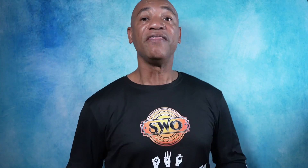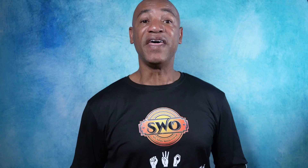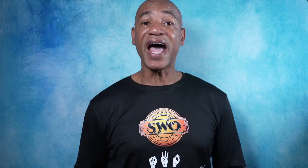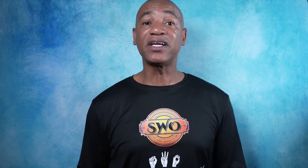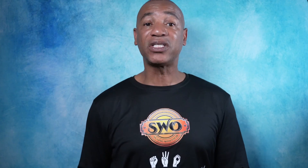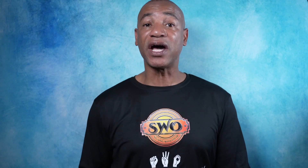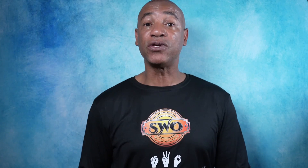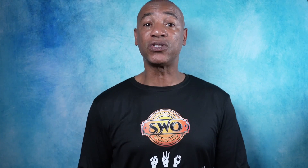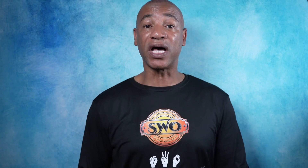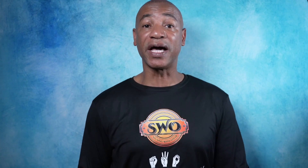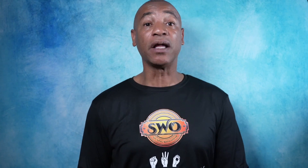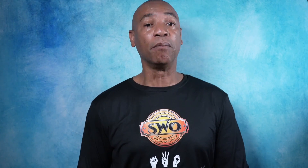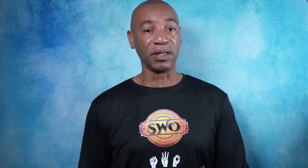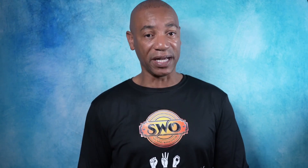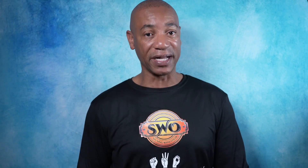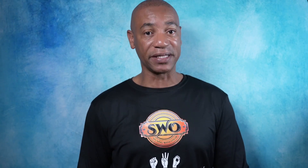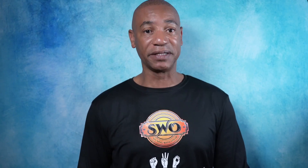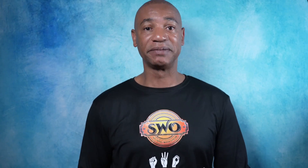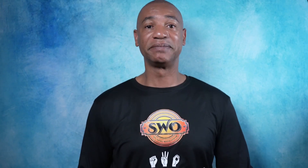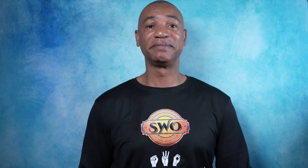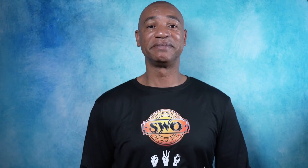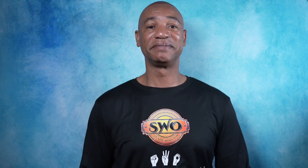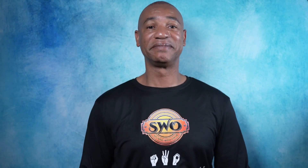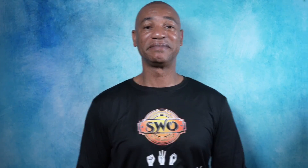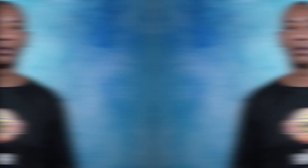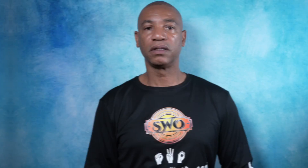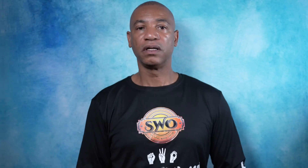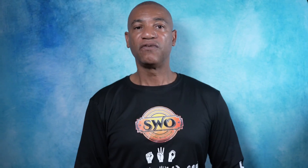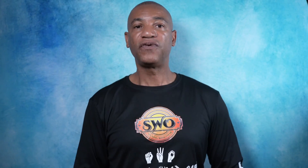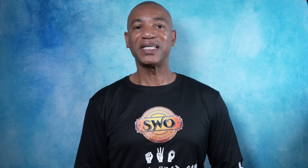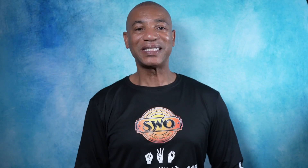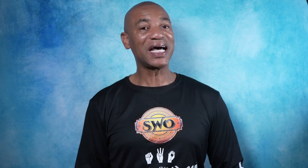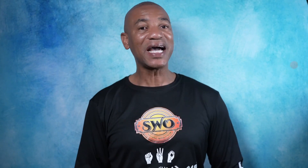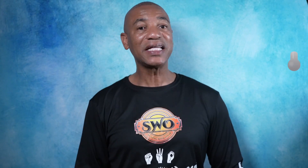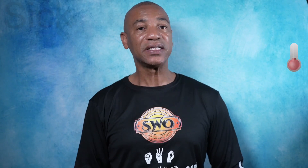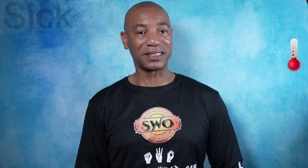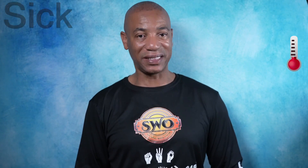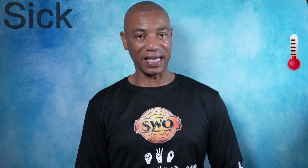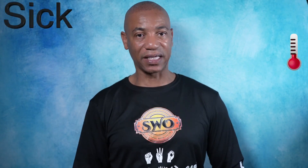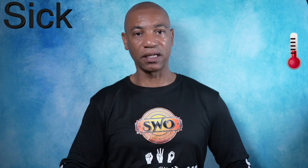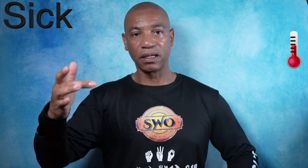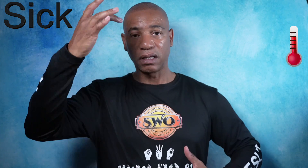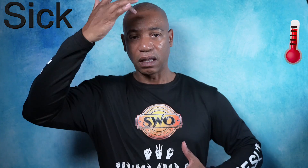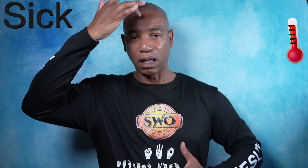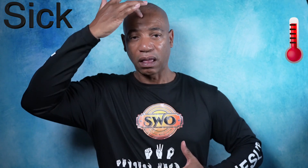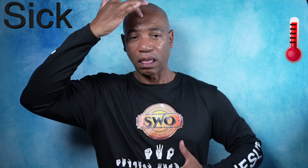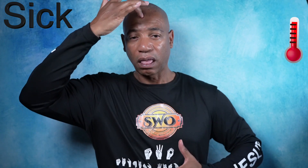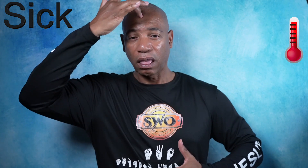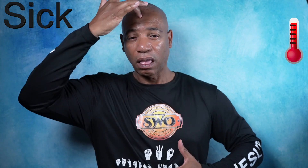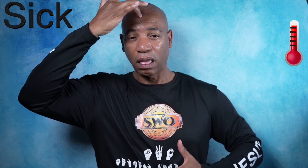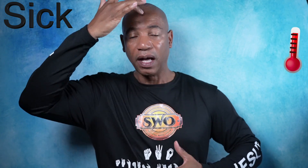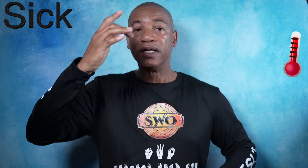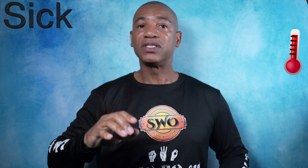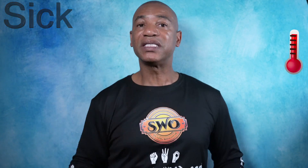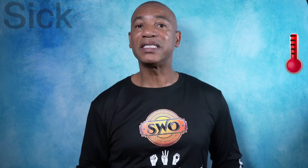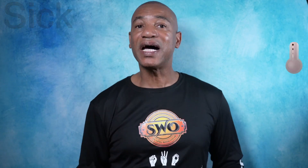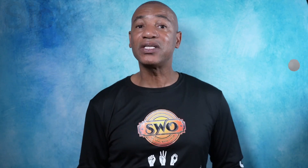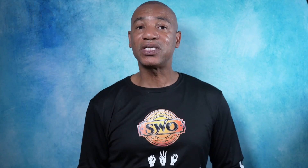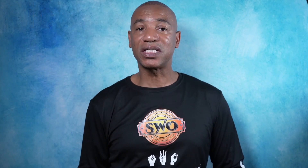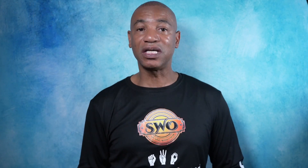That is how you sign blood. For the sign sick. To sign sick, simply